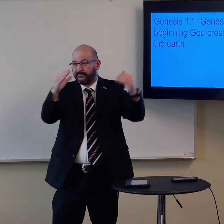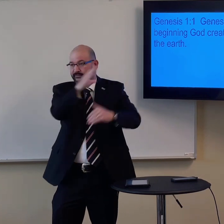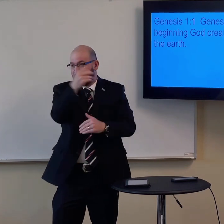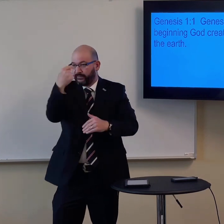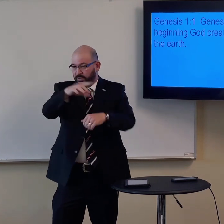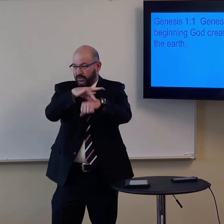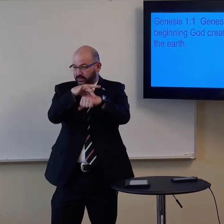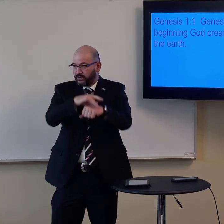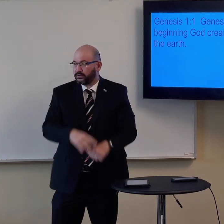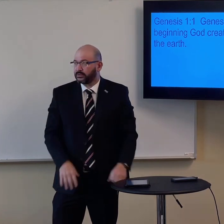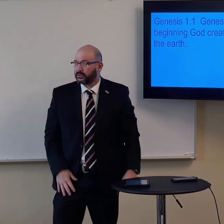heavens and the earth.